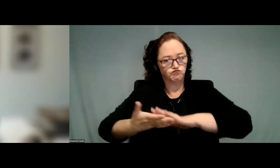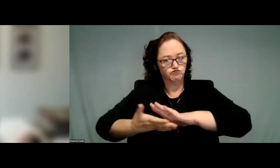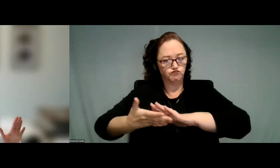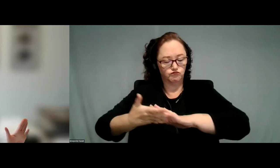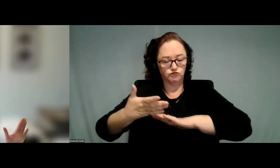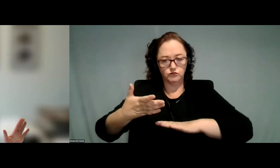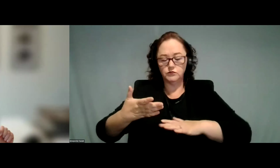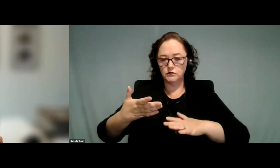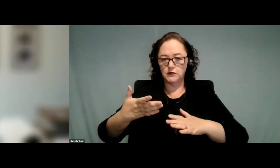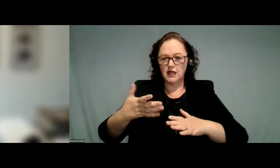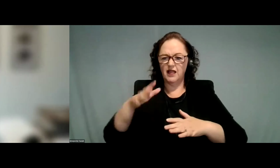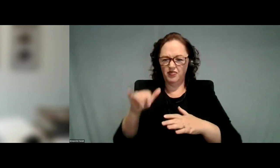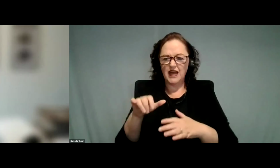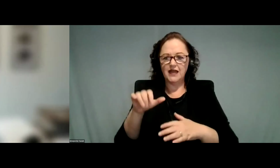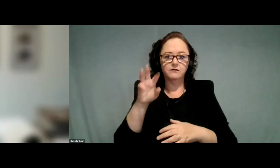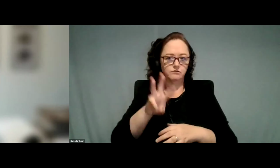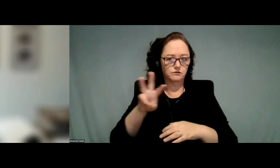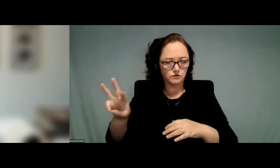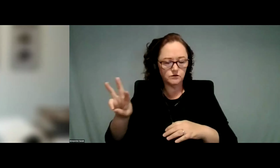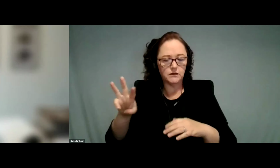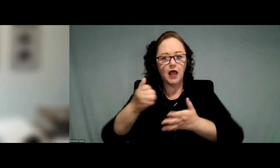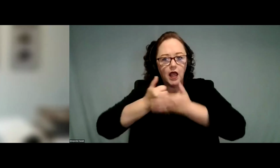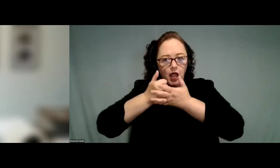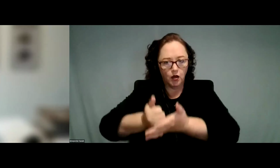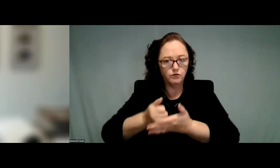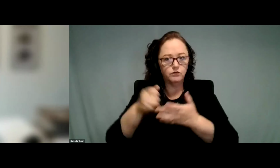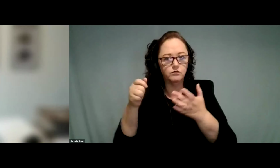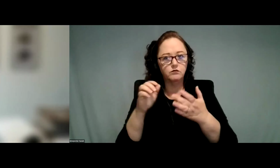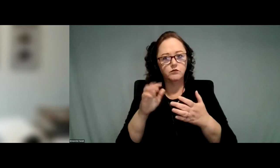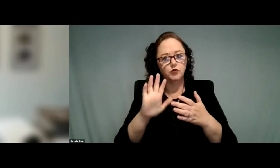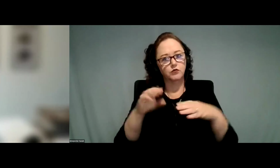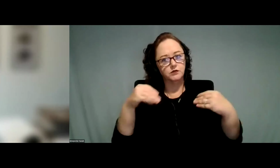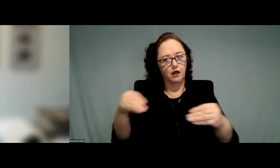your products. So some of you may be doing this. So since